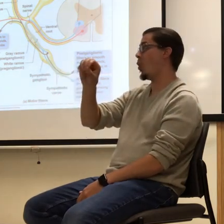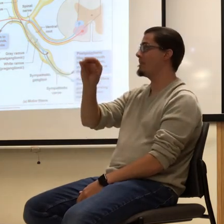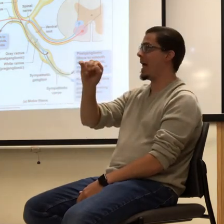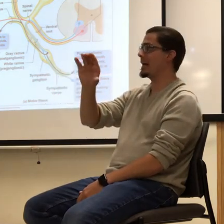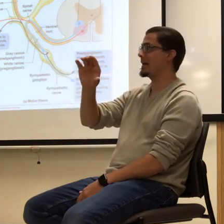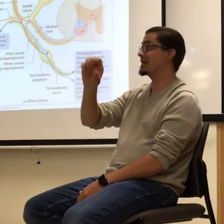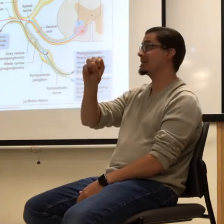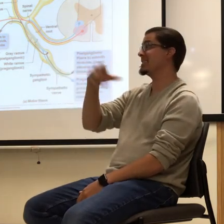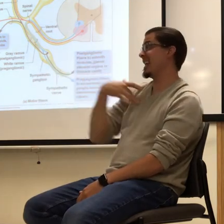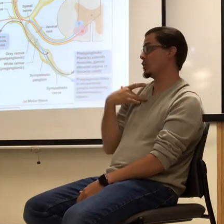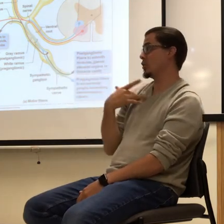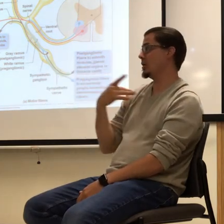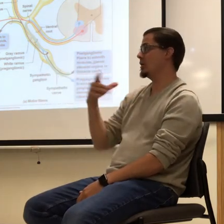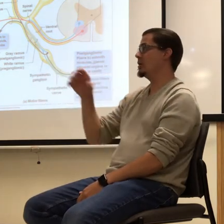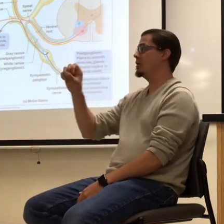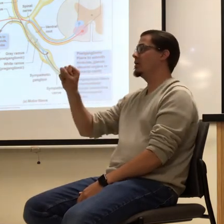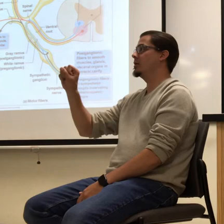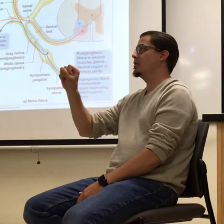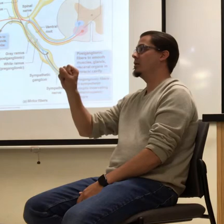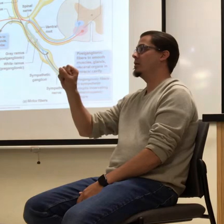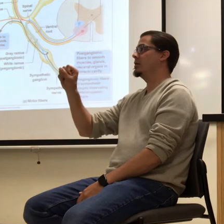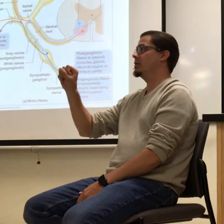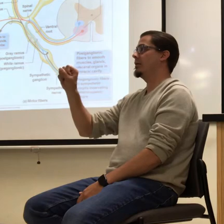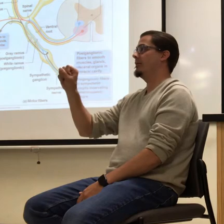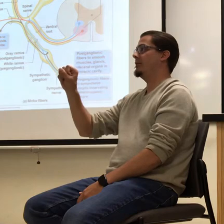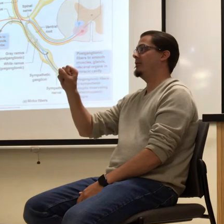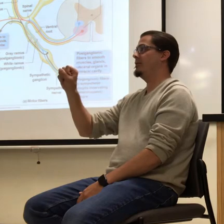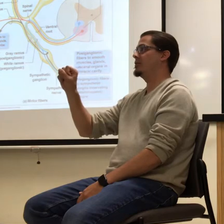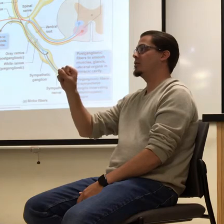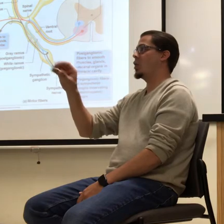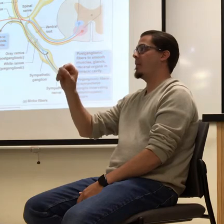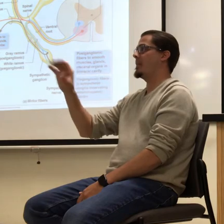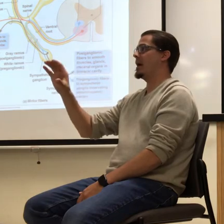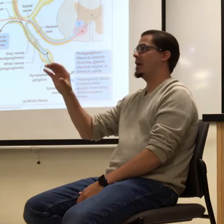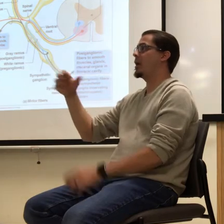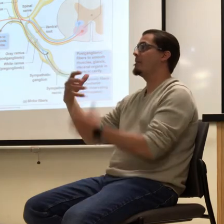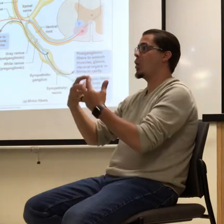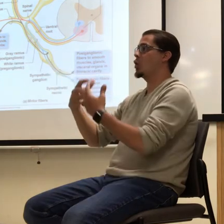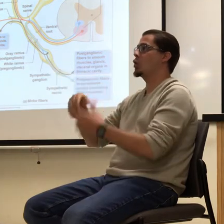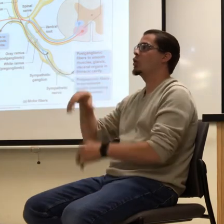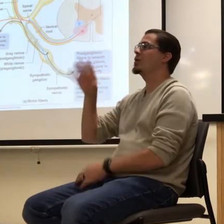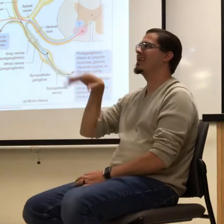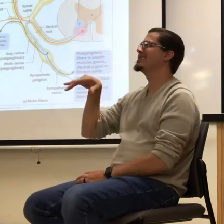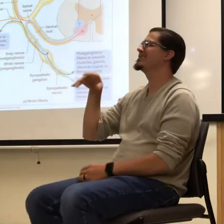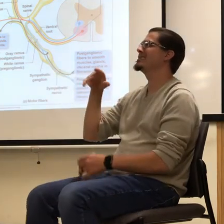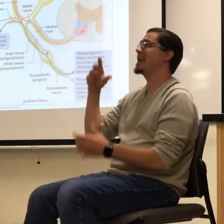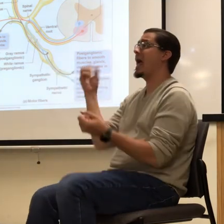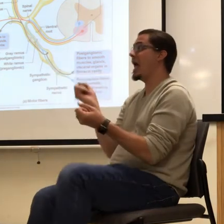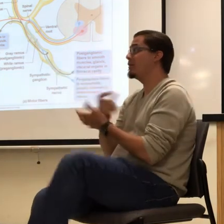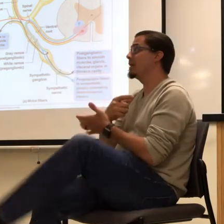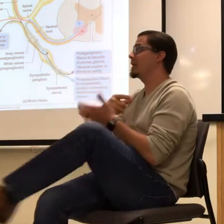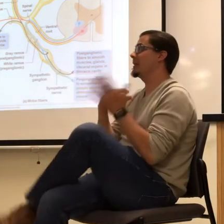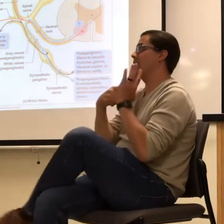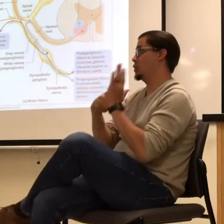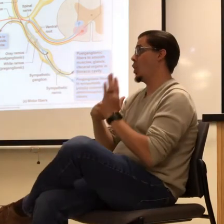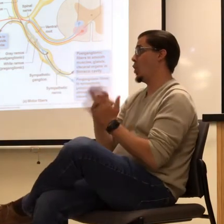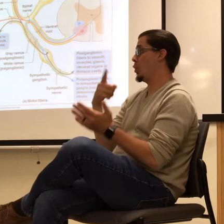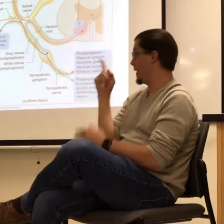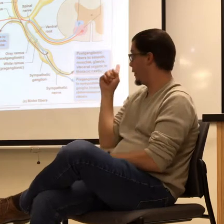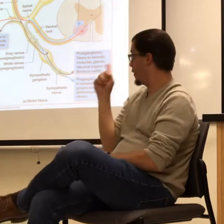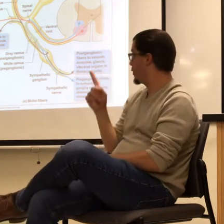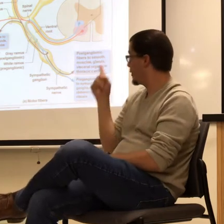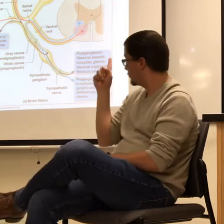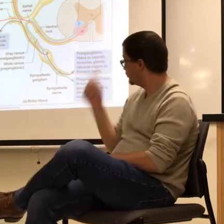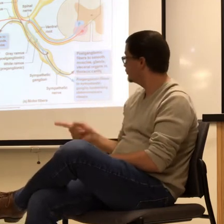So somatic motor basically, but in different kinds. And so that's everything that they're showing you here. So